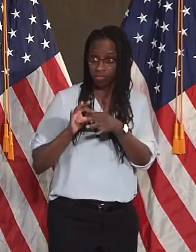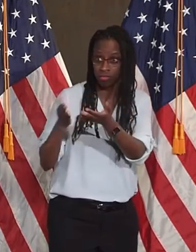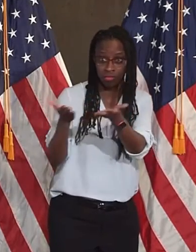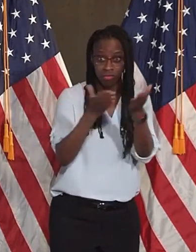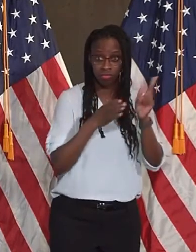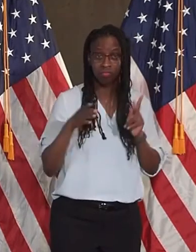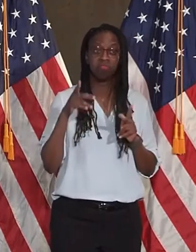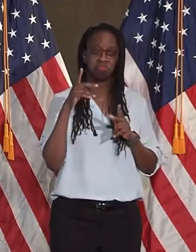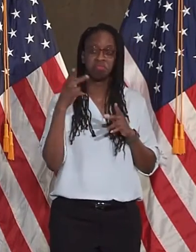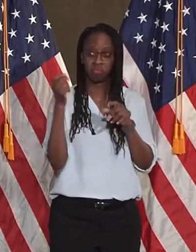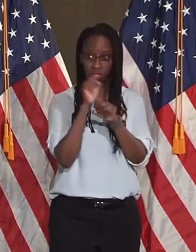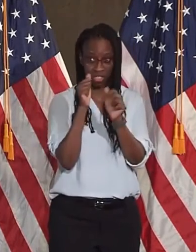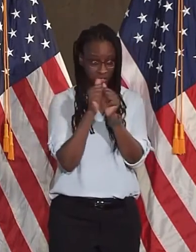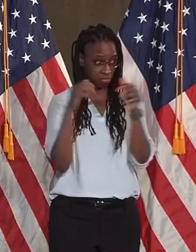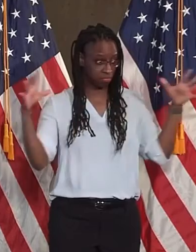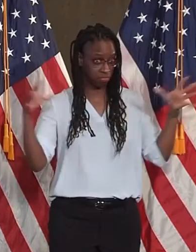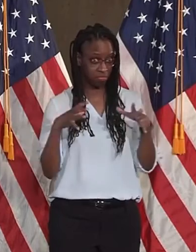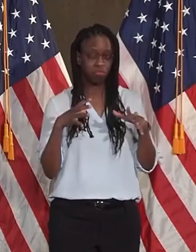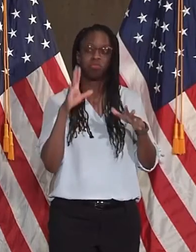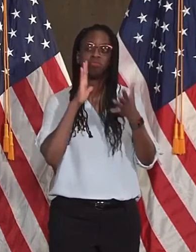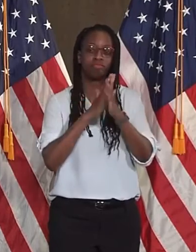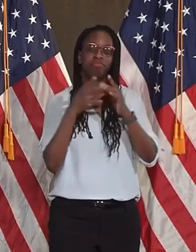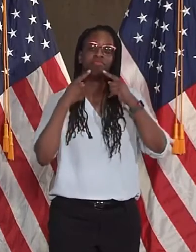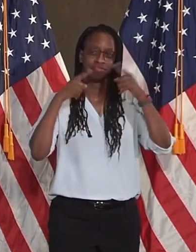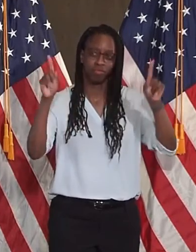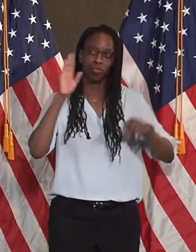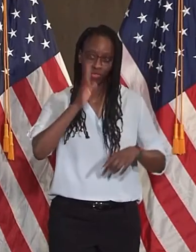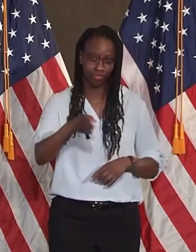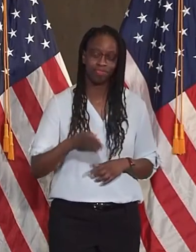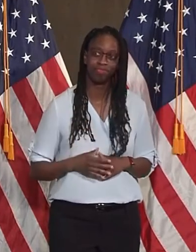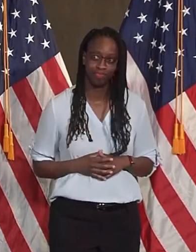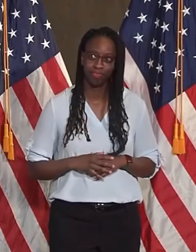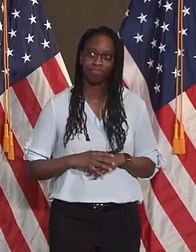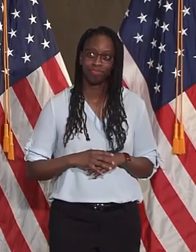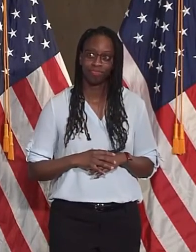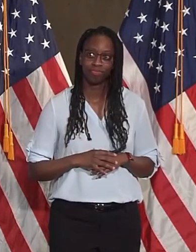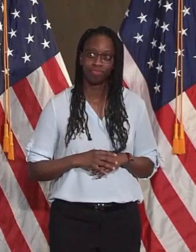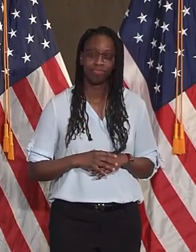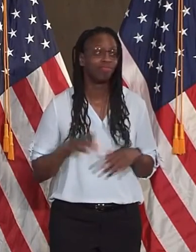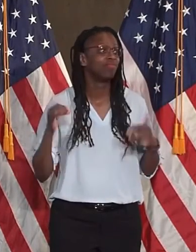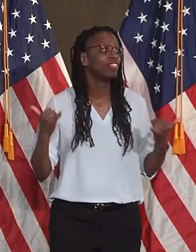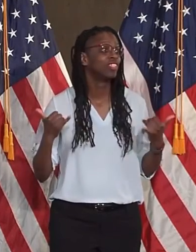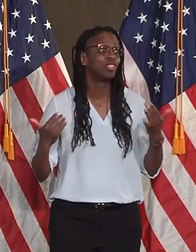day for my Rosie and every little girl and every little boy